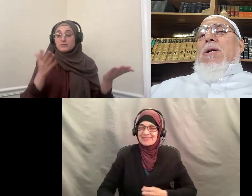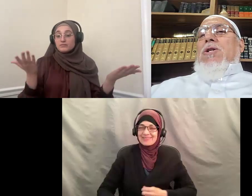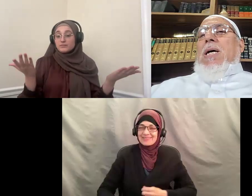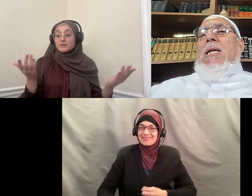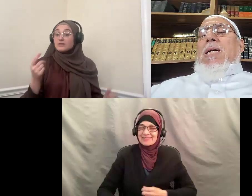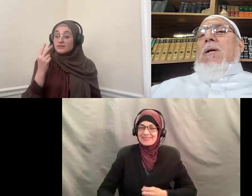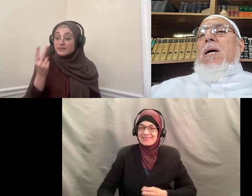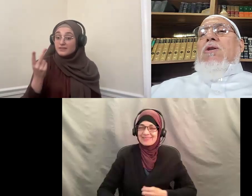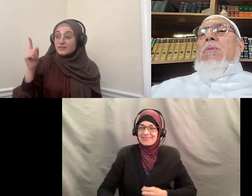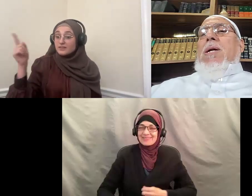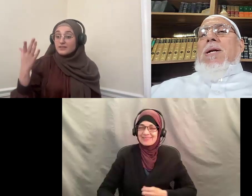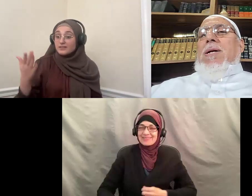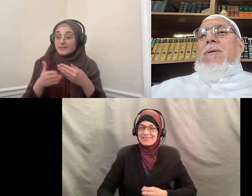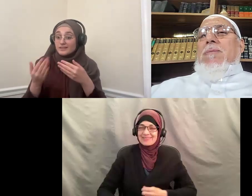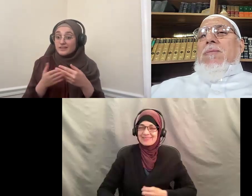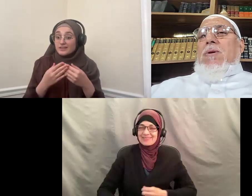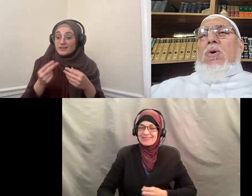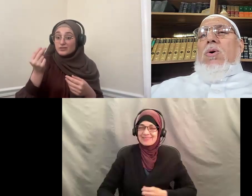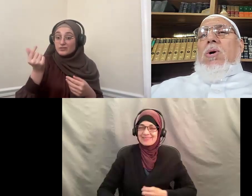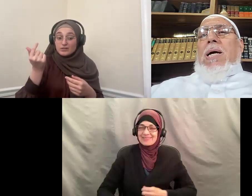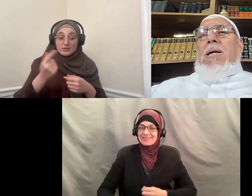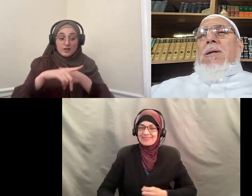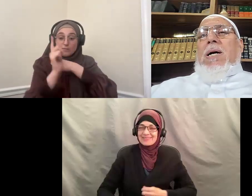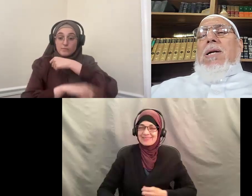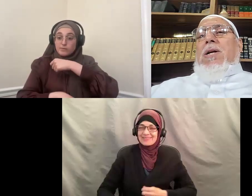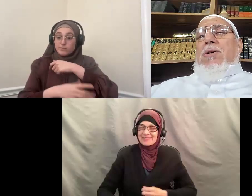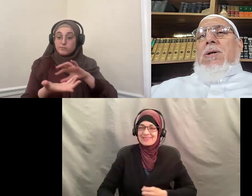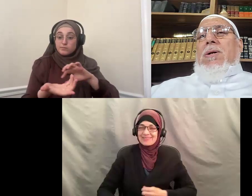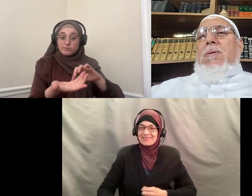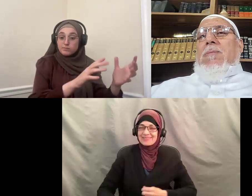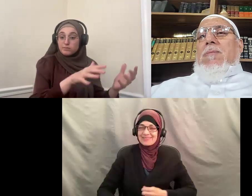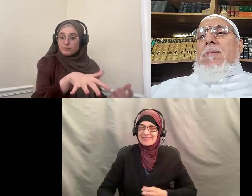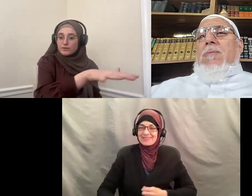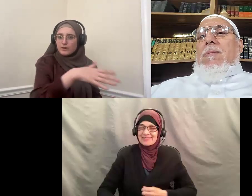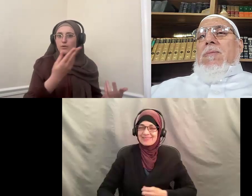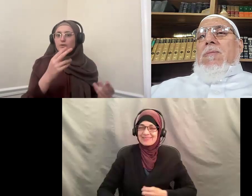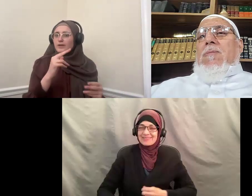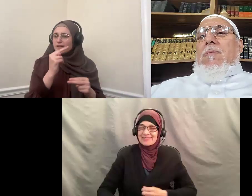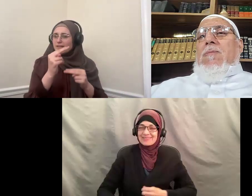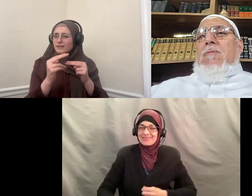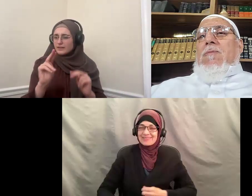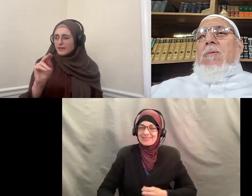to punish an entire community or an entire nation.